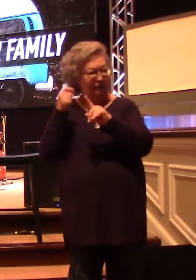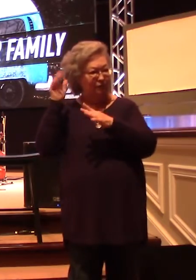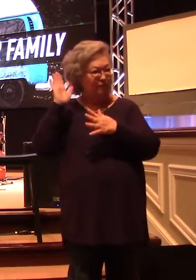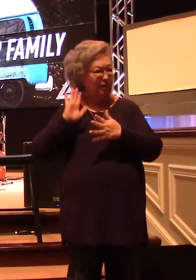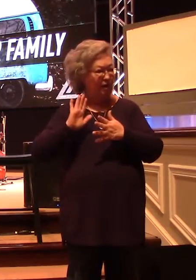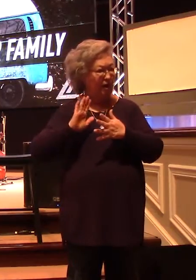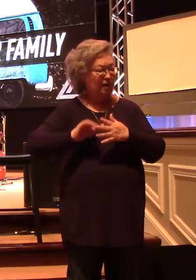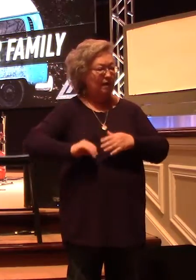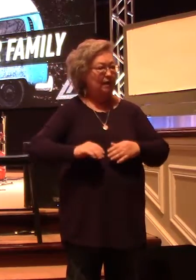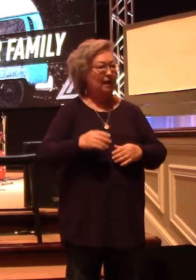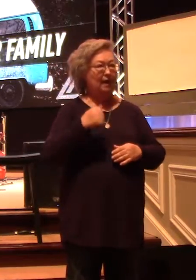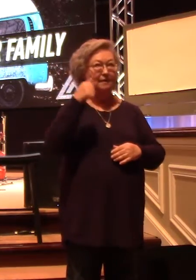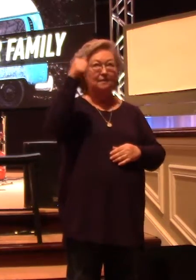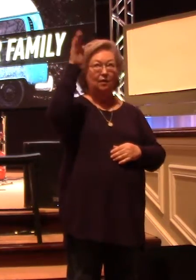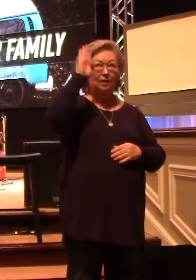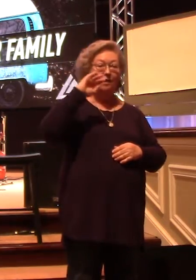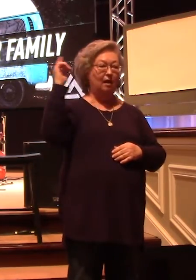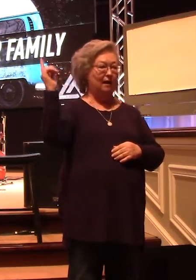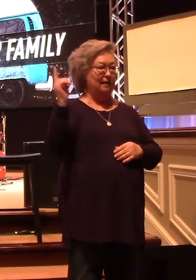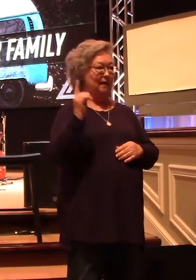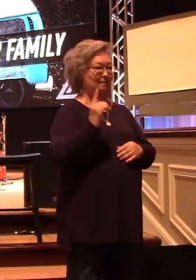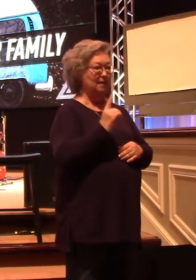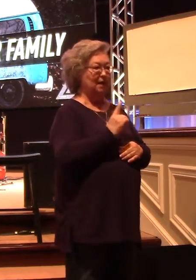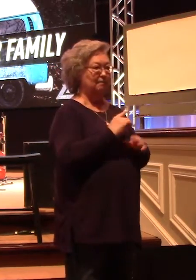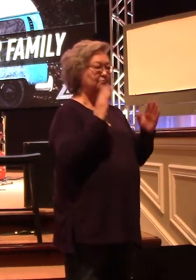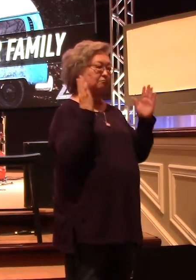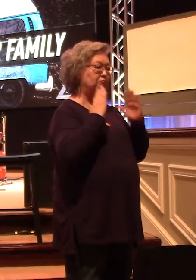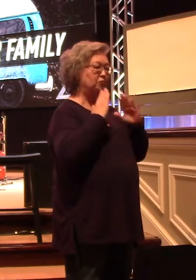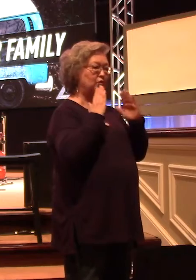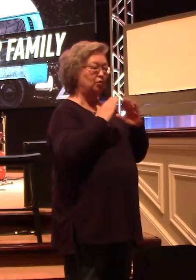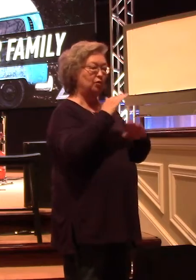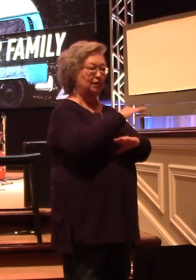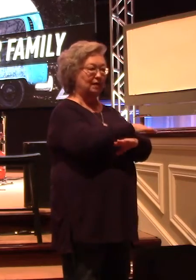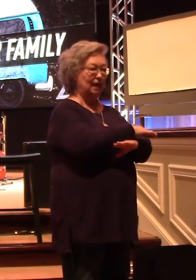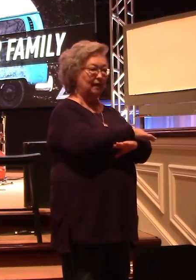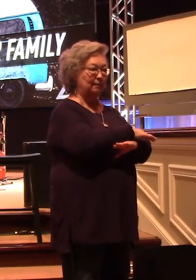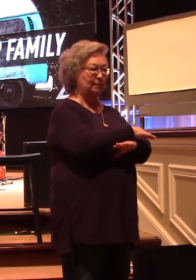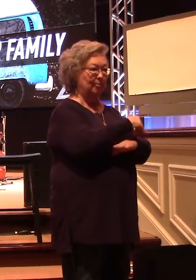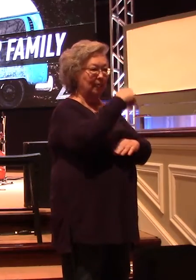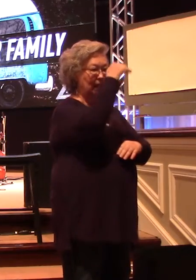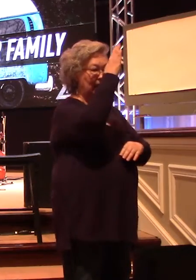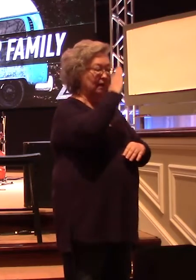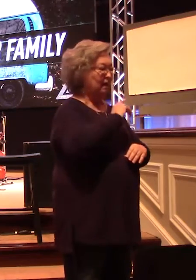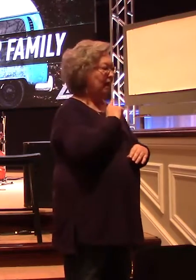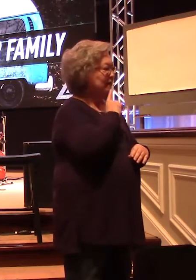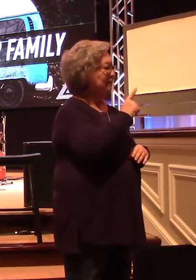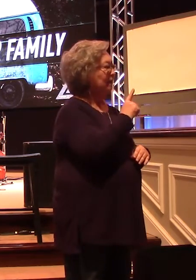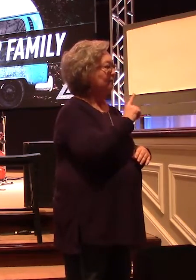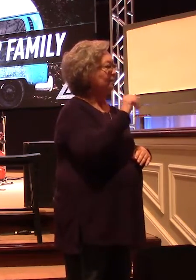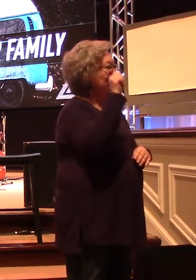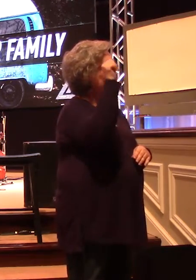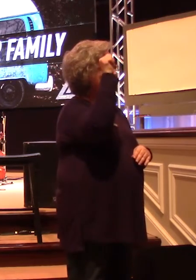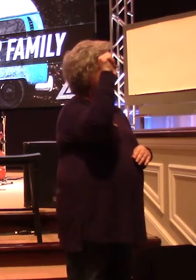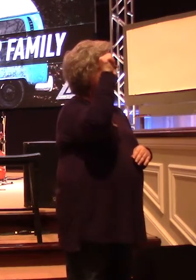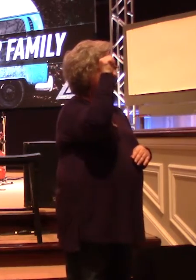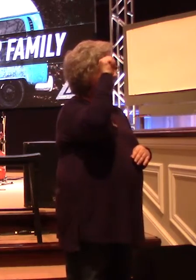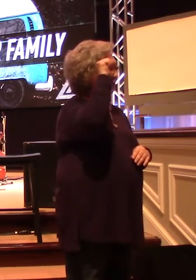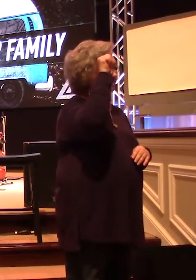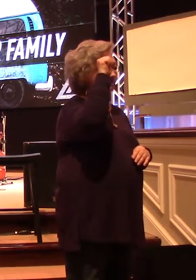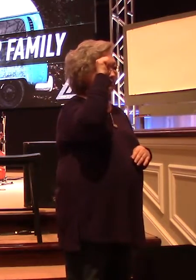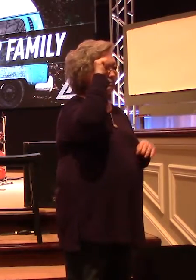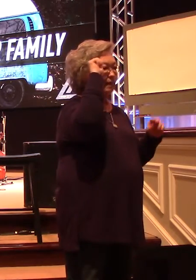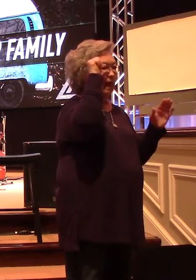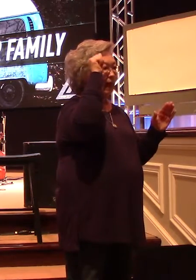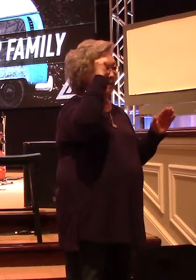down in the cool of the day, and he said what? He called for Adam, called for the man.